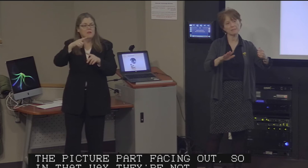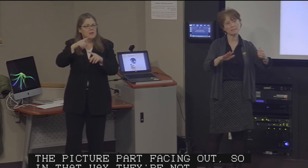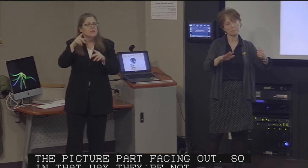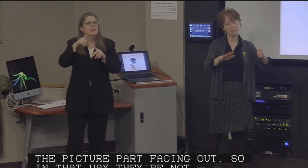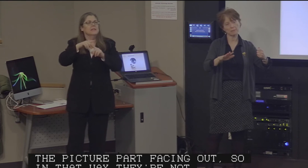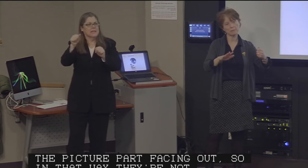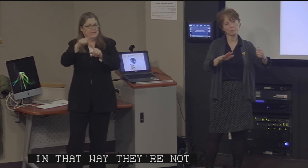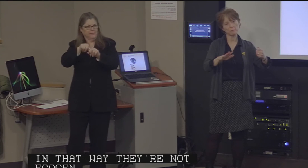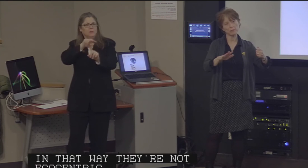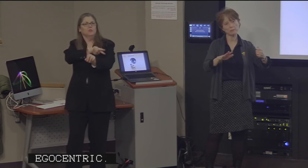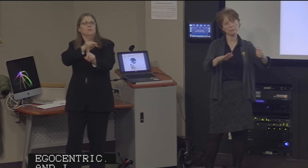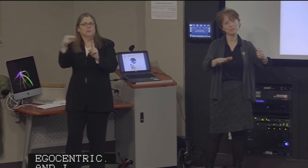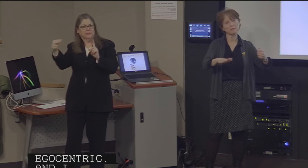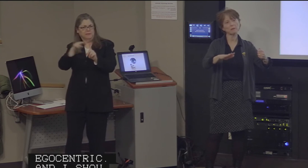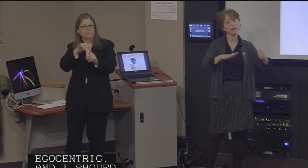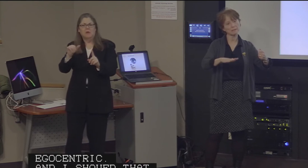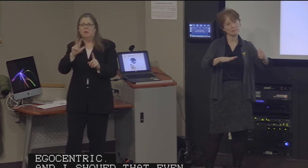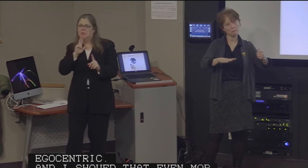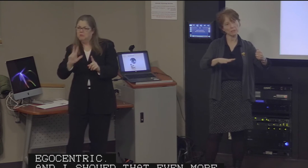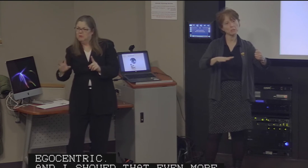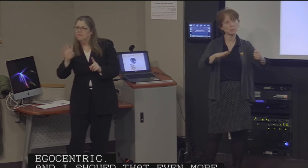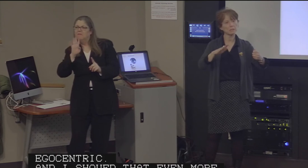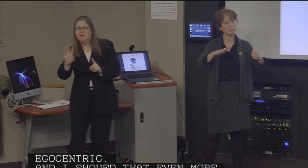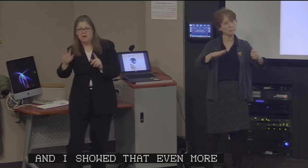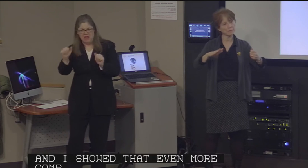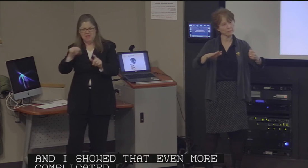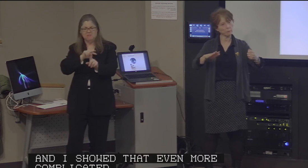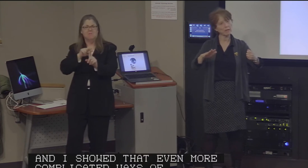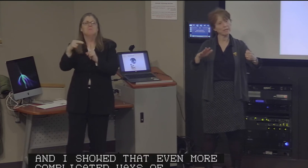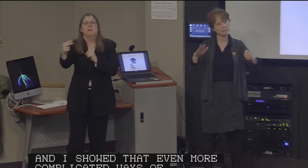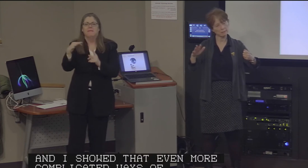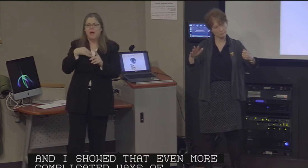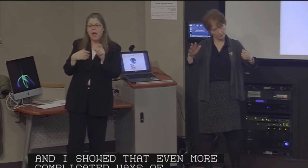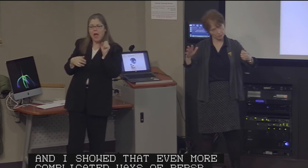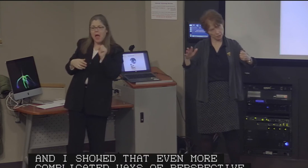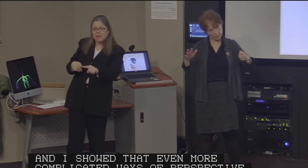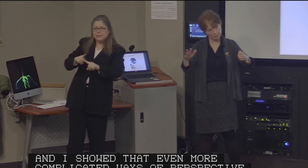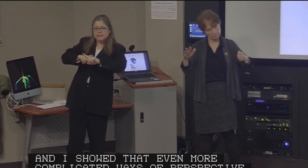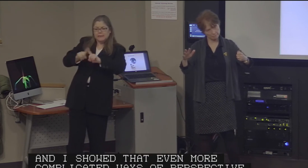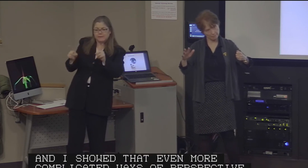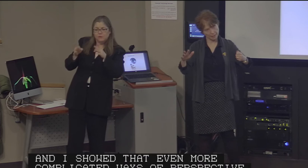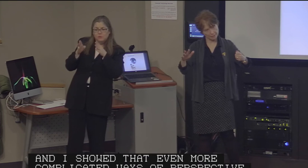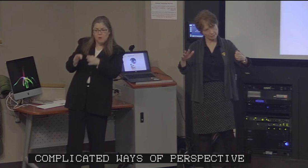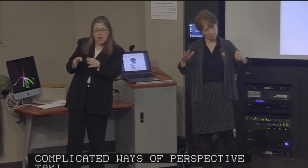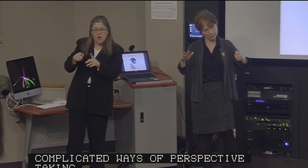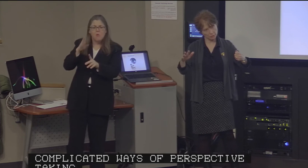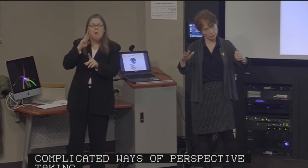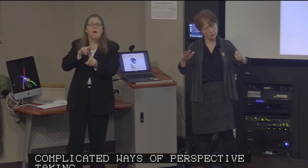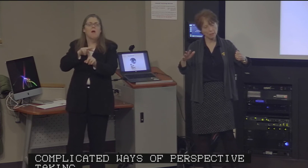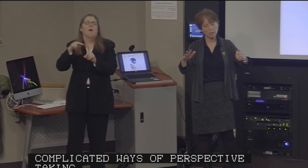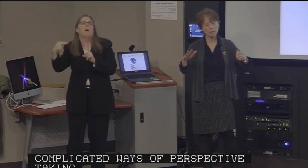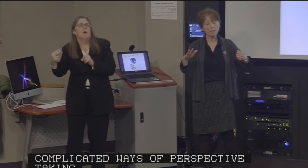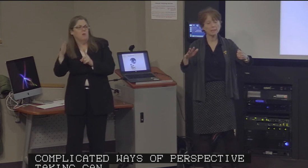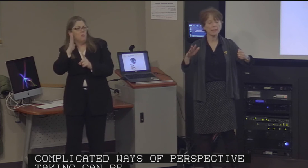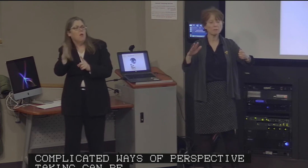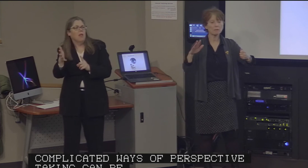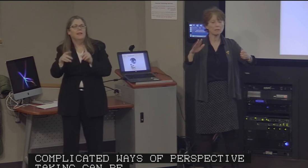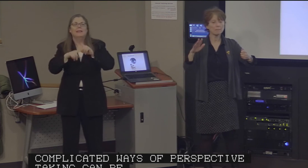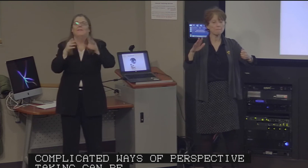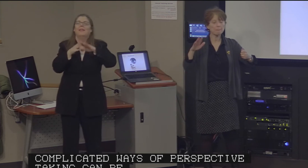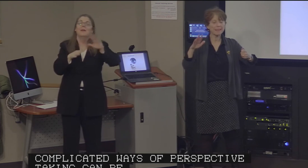some extent by 3- and 4-year-olds if you ask a little bit different way than Piaget asked the question.